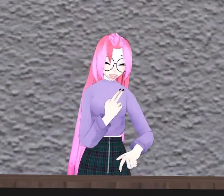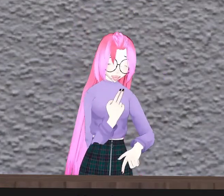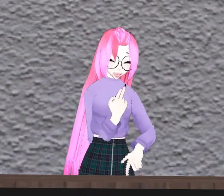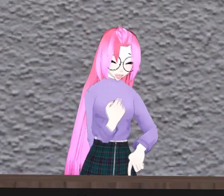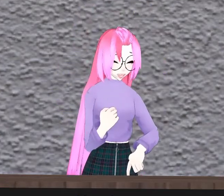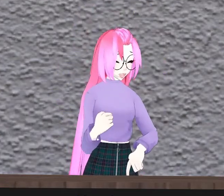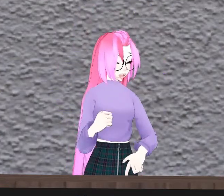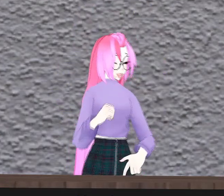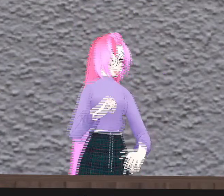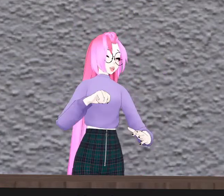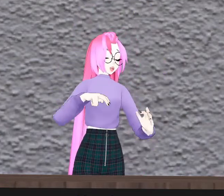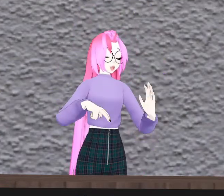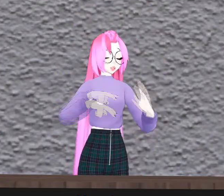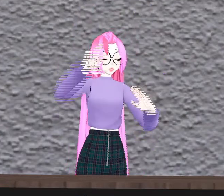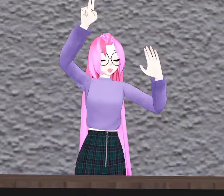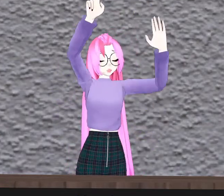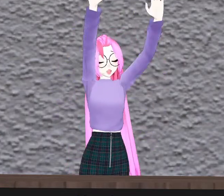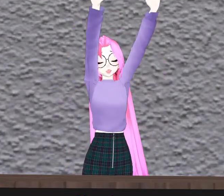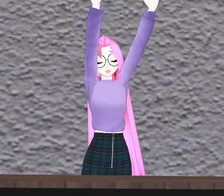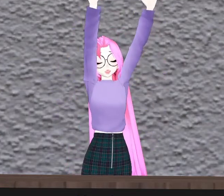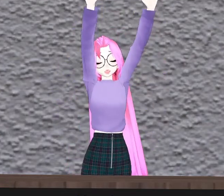it's adorable because he's a tall munchkin.